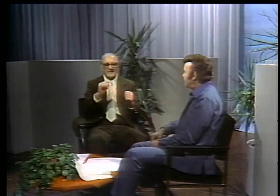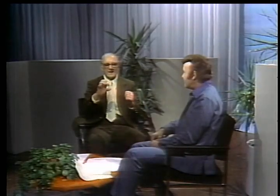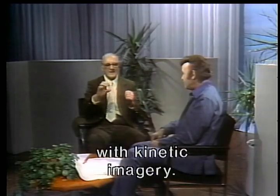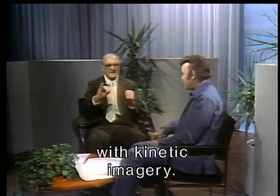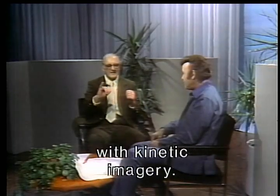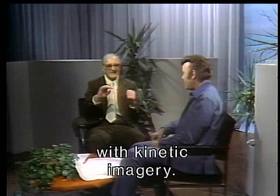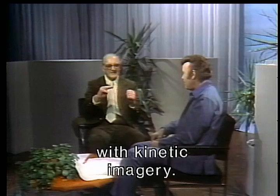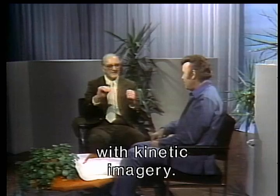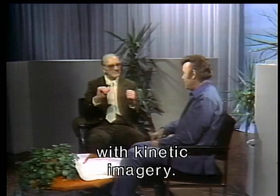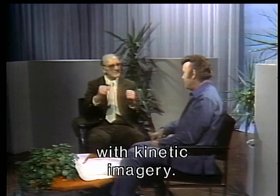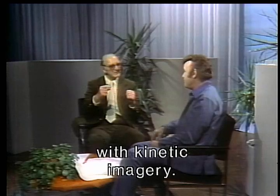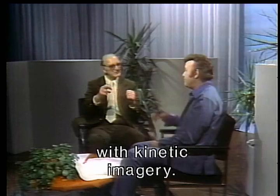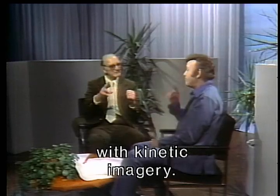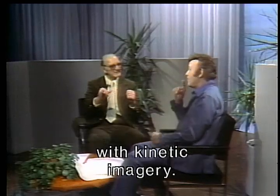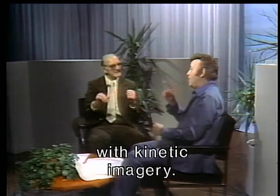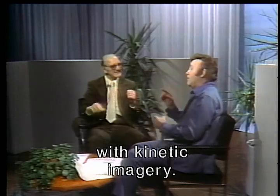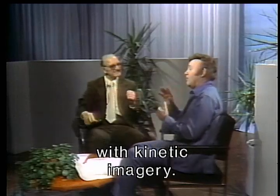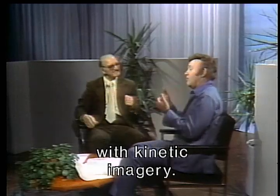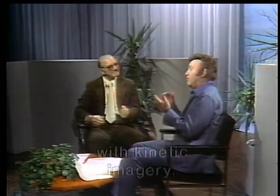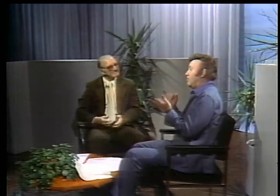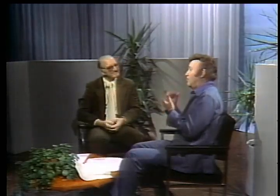kinetic imagery.